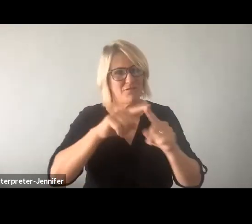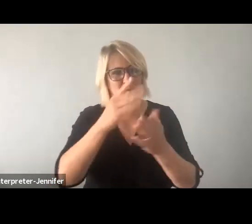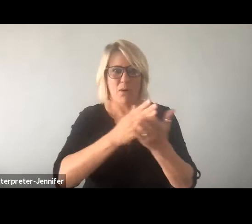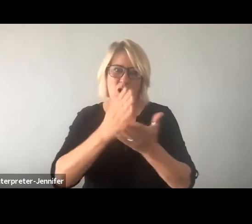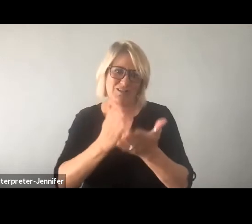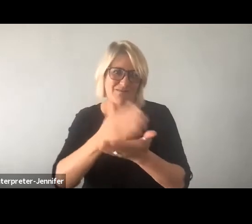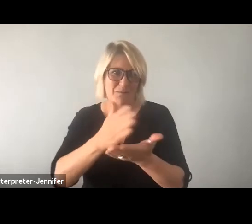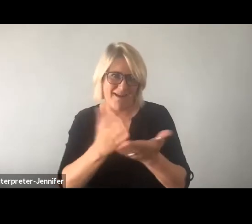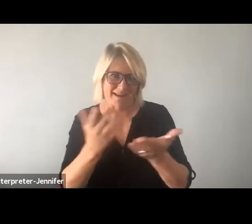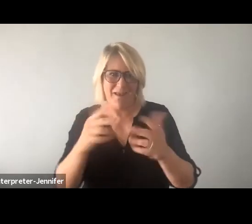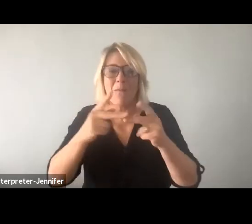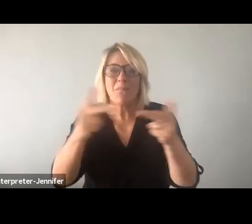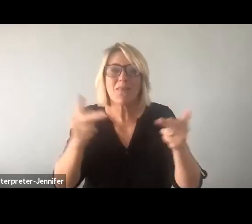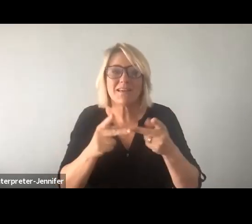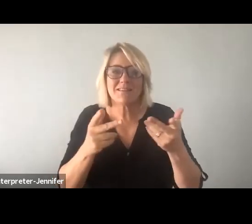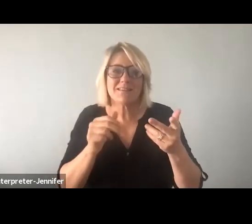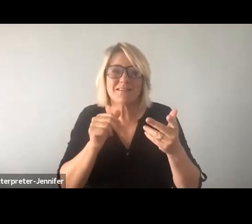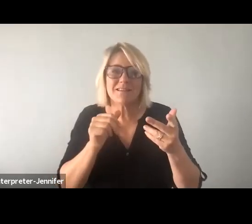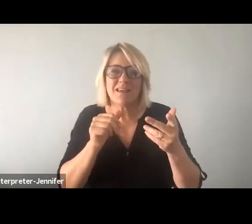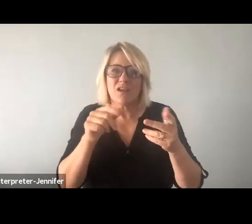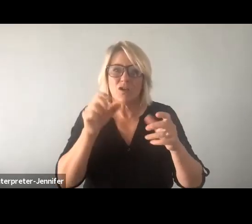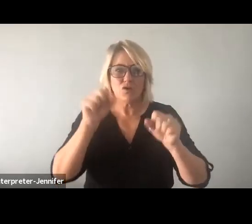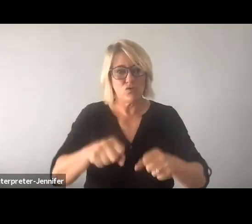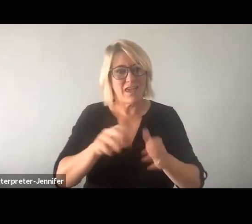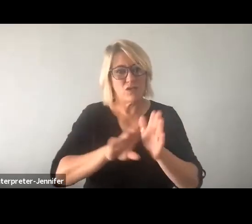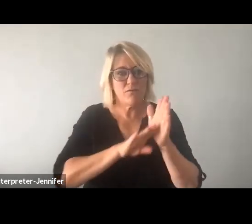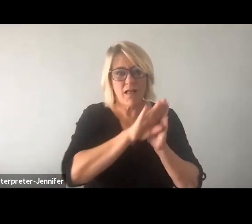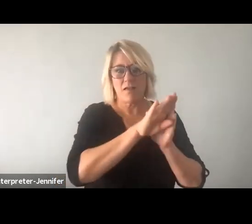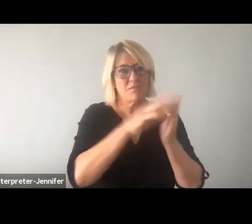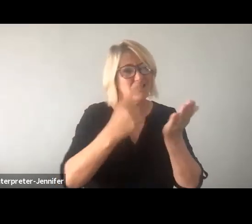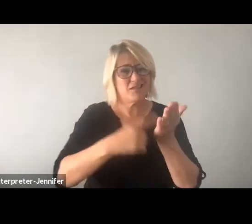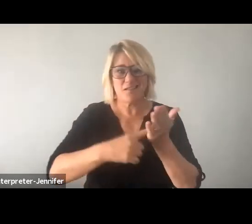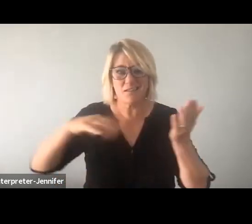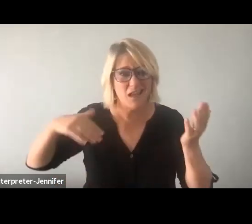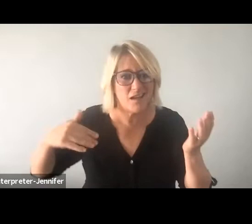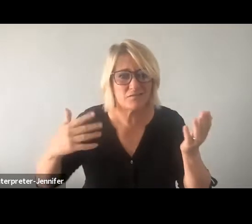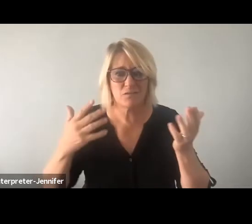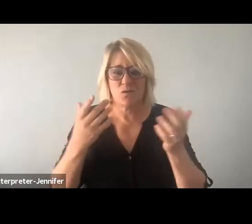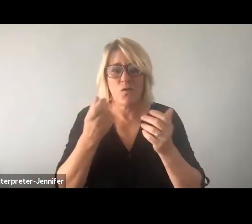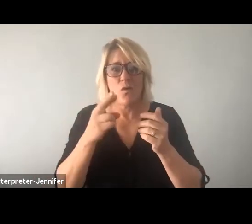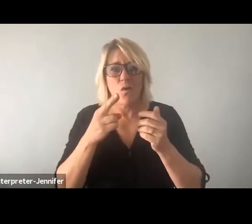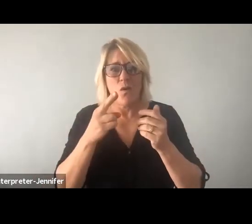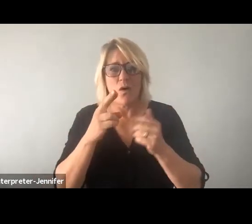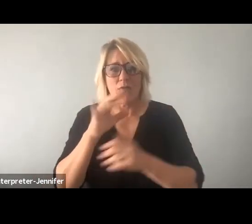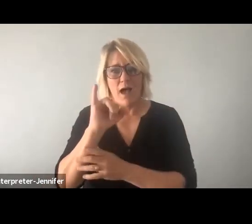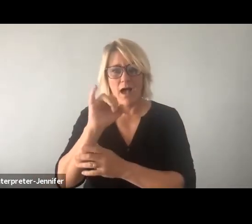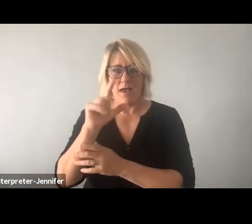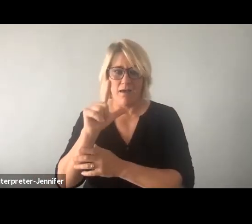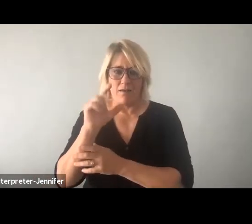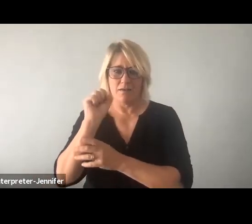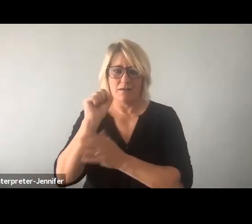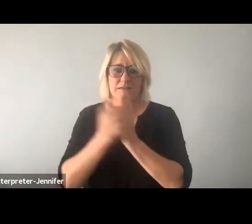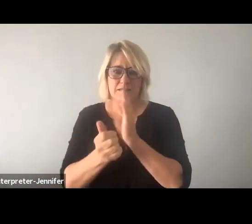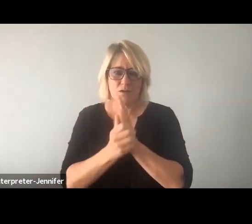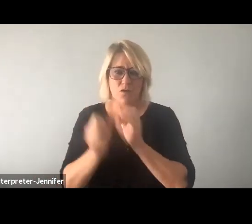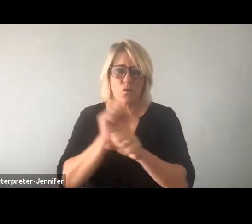places on how you can grow that maybe haven't been discussed about, haven't been a part of the IL skill workshops that you may have attended